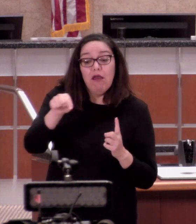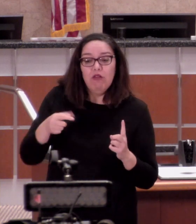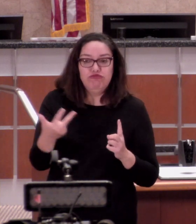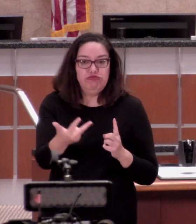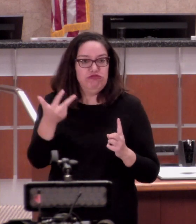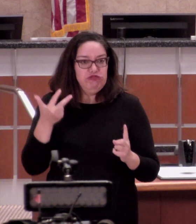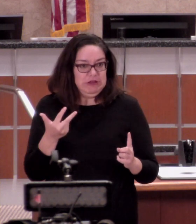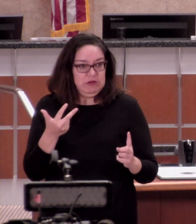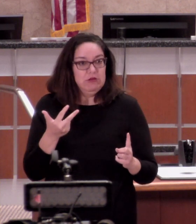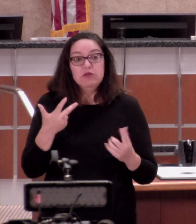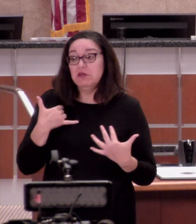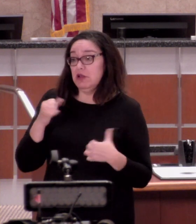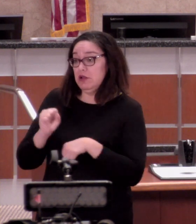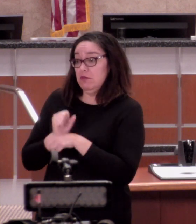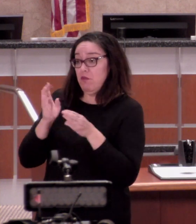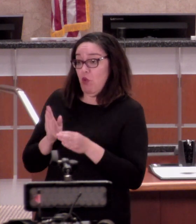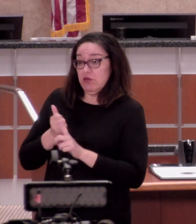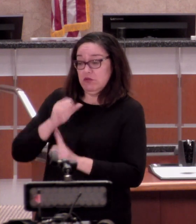25 total employees.